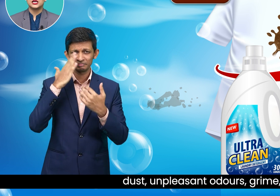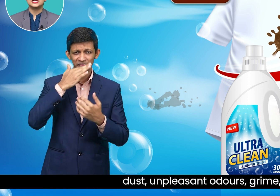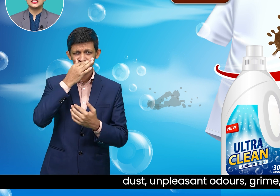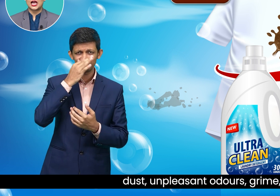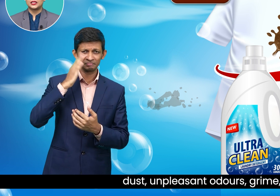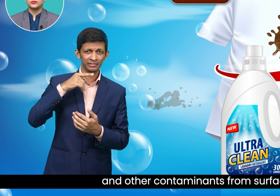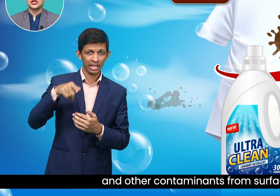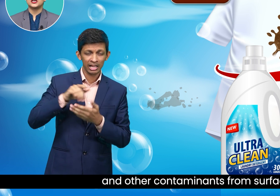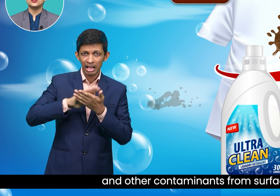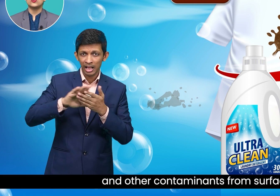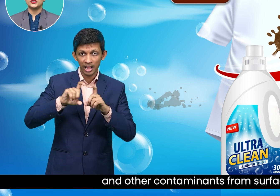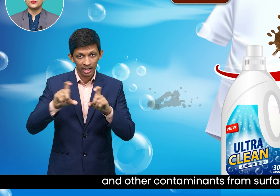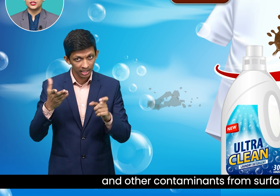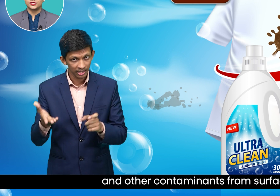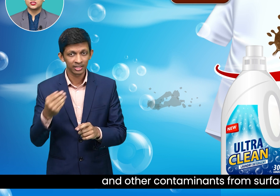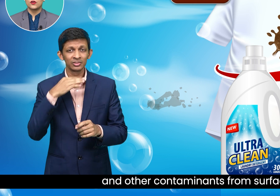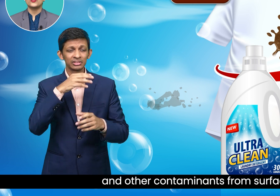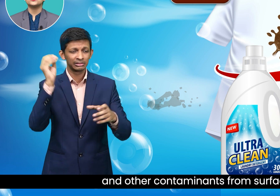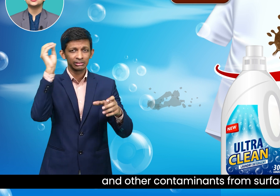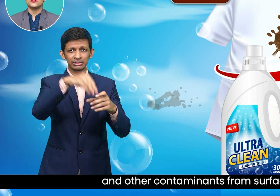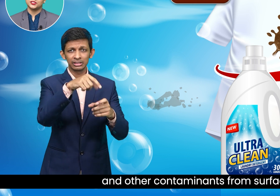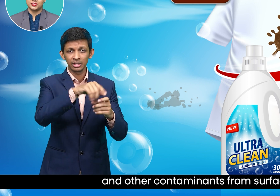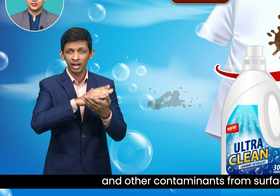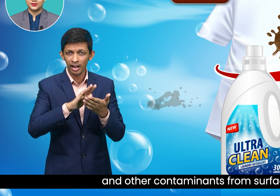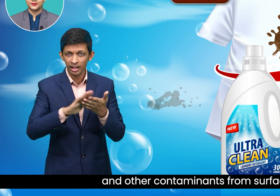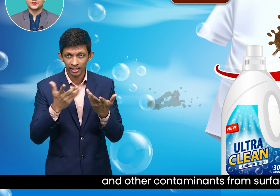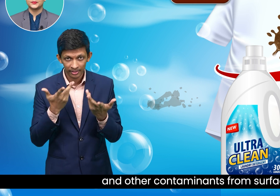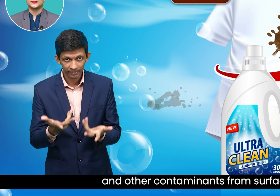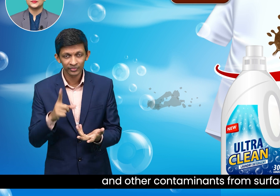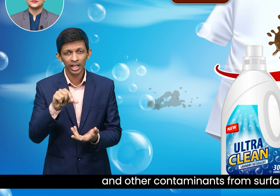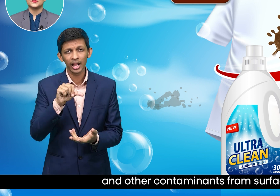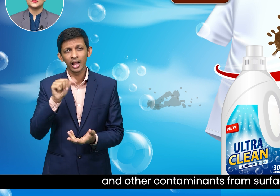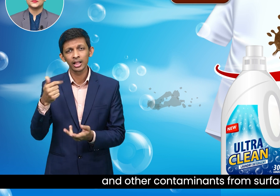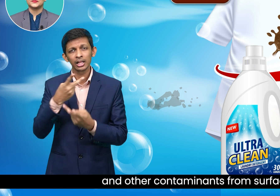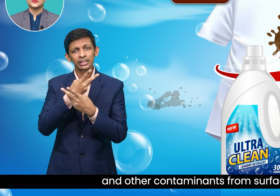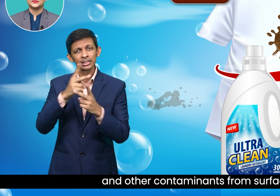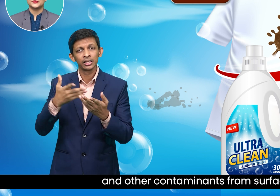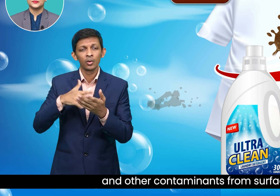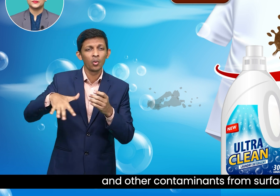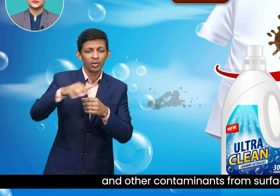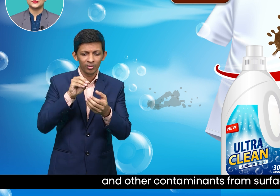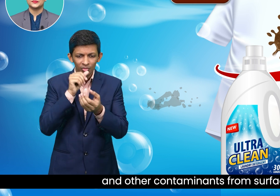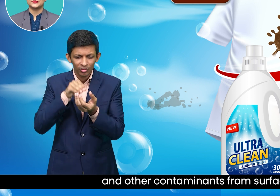odors, grime and other contaminants from surfaces.